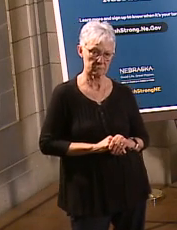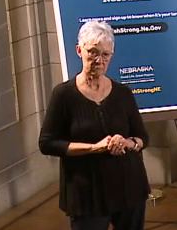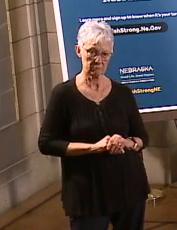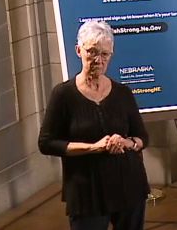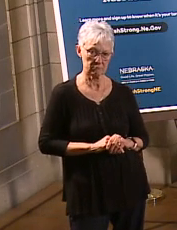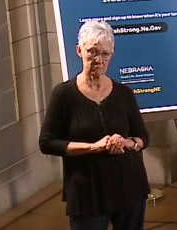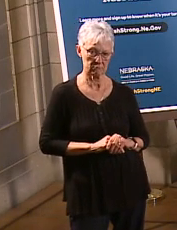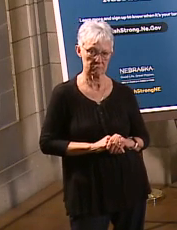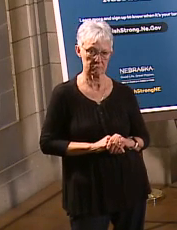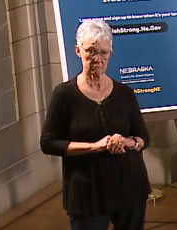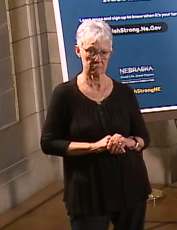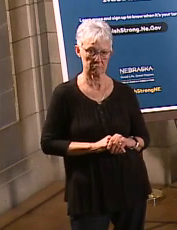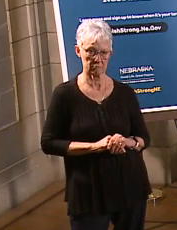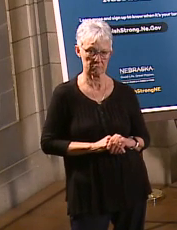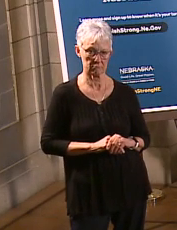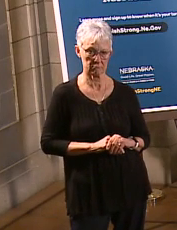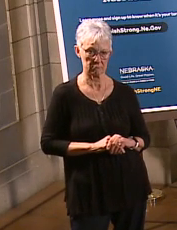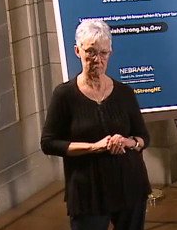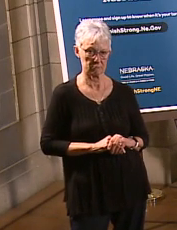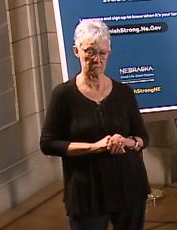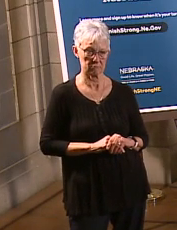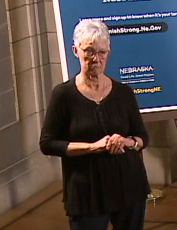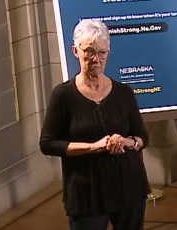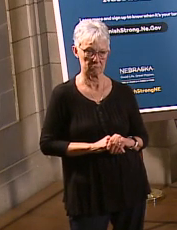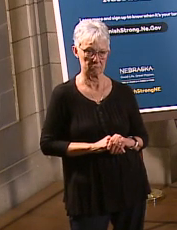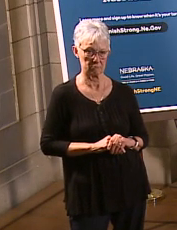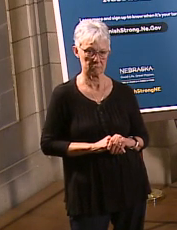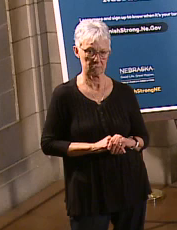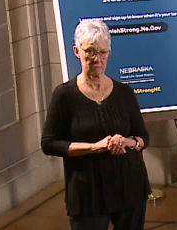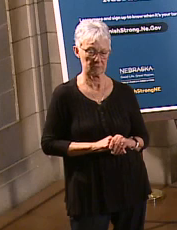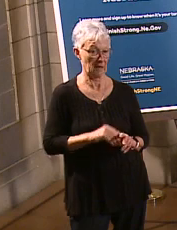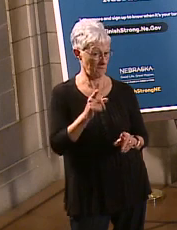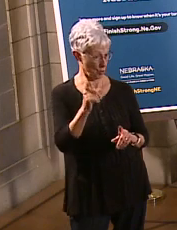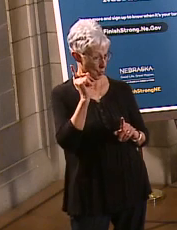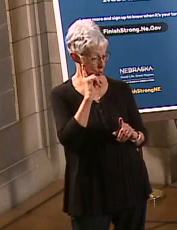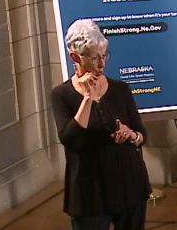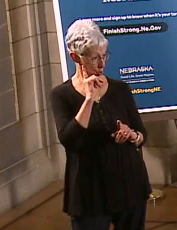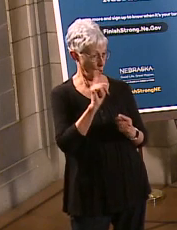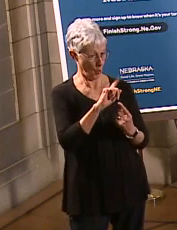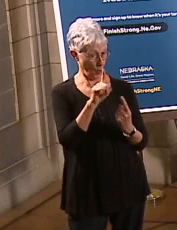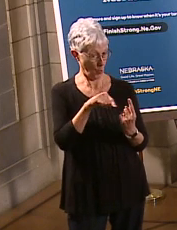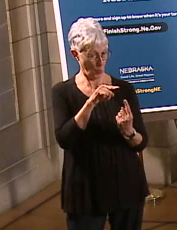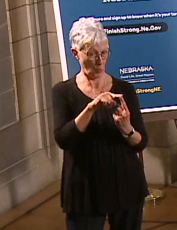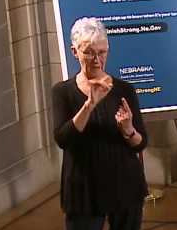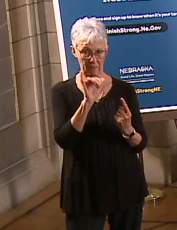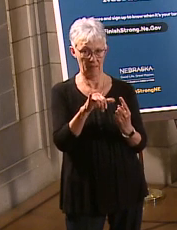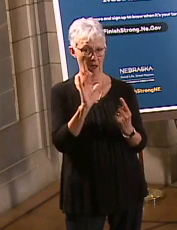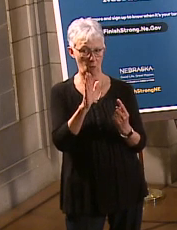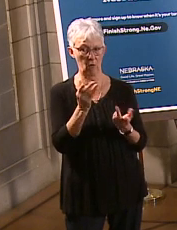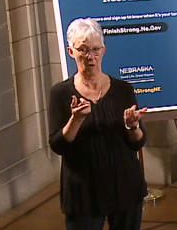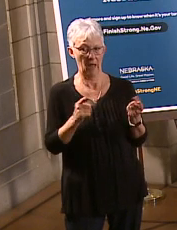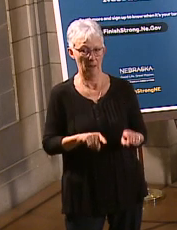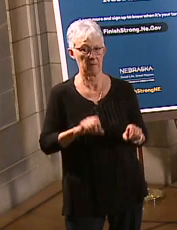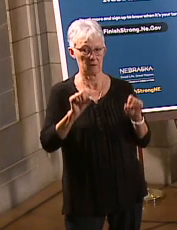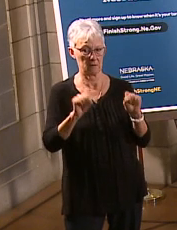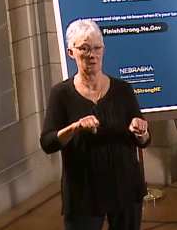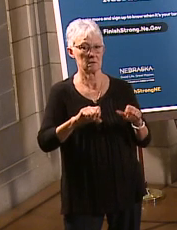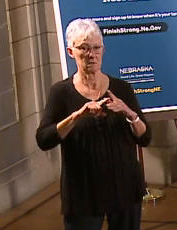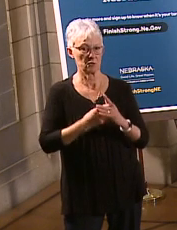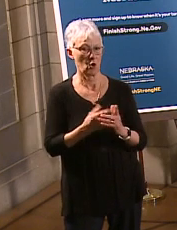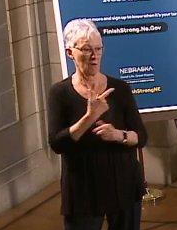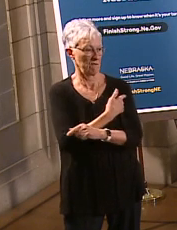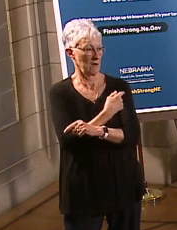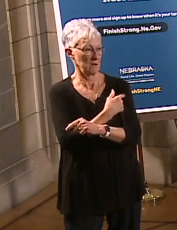What have you heard about, you know, when that might start happening? Is that, you know, is that something you guys are talking about as well, vaccinating